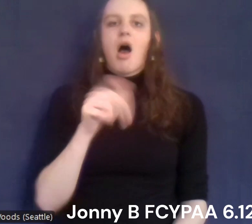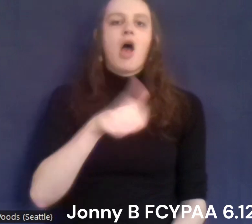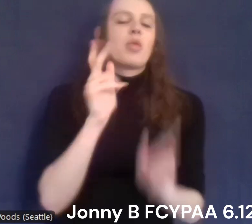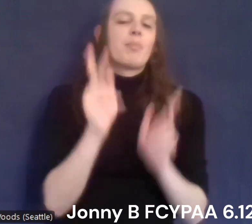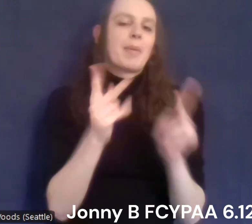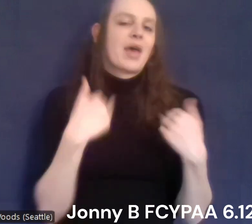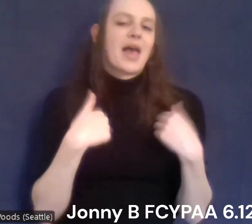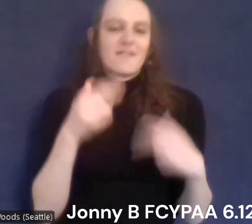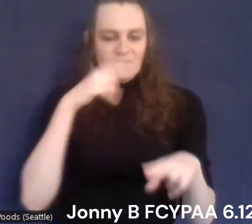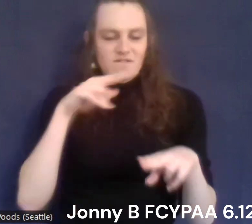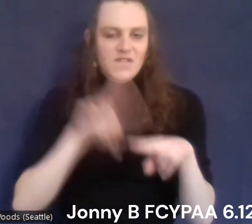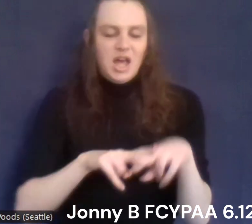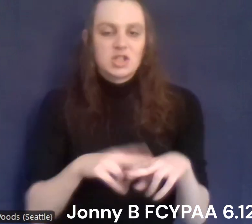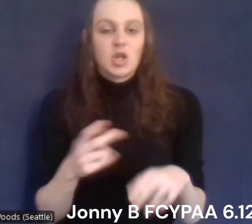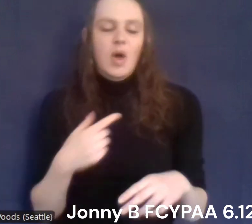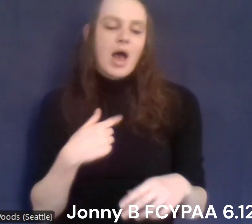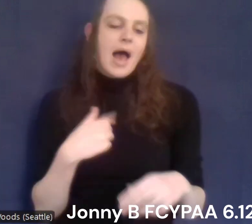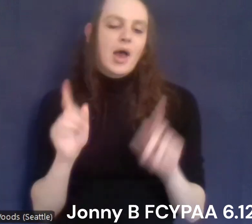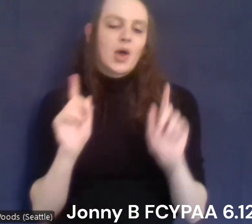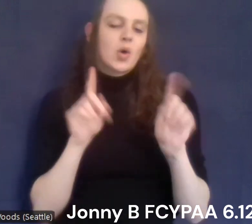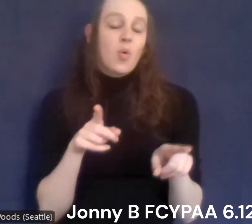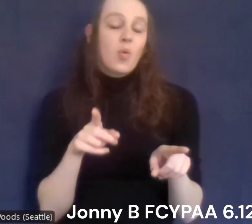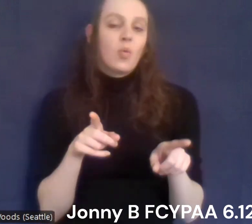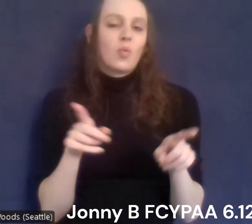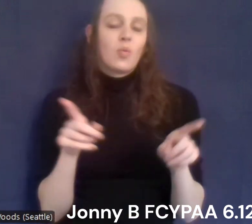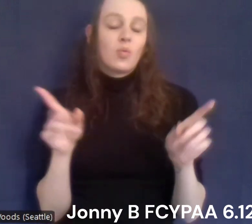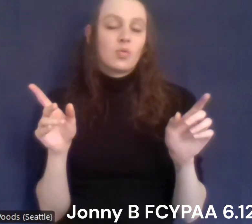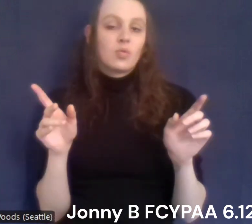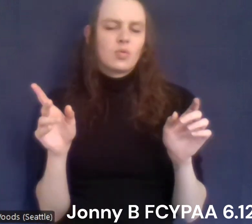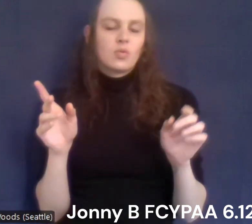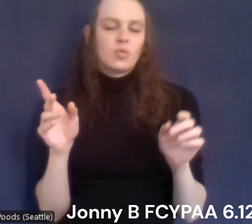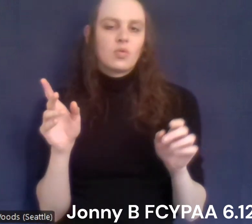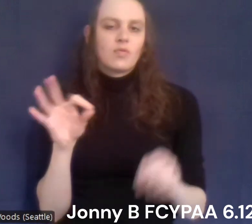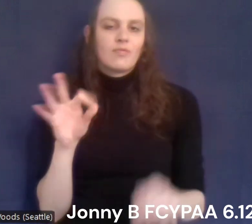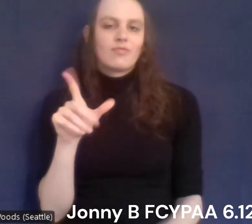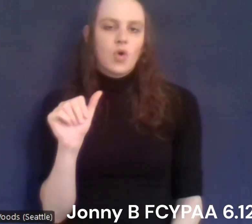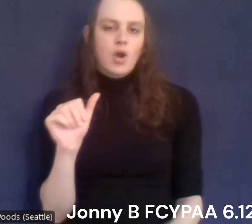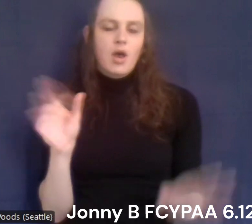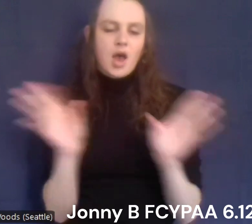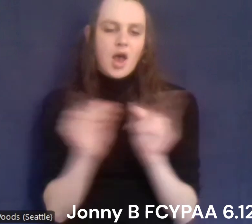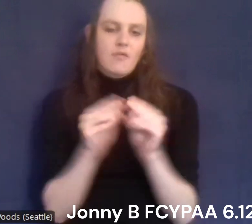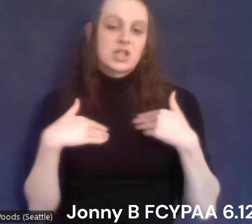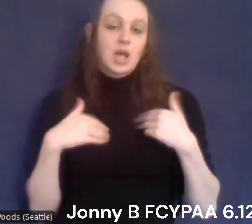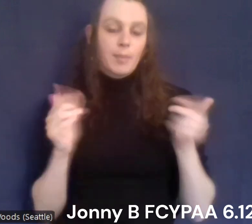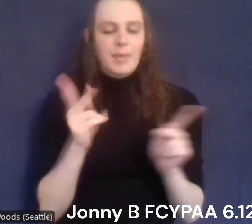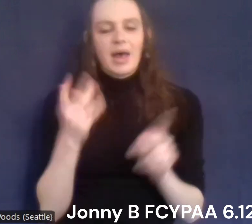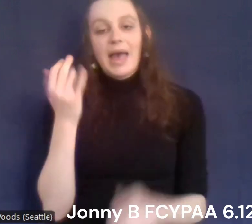said, she took me to FCYPAA, and that's like what I'm saying. Like if you've ever been to a YPAA conference,